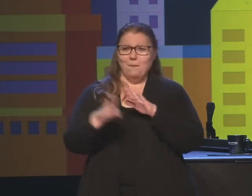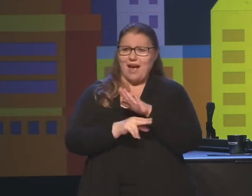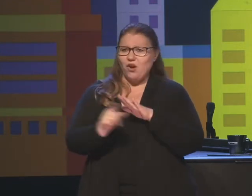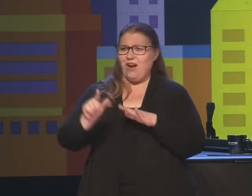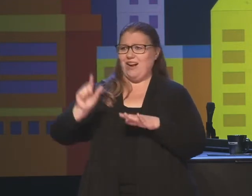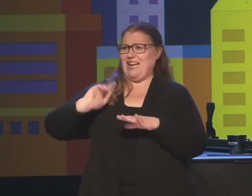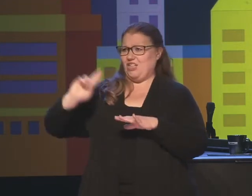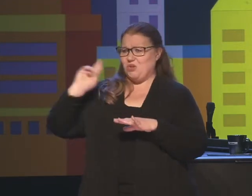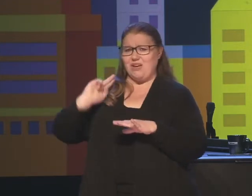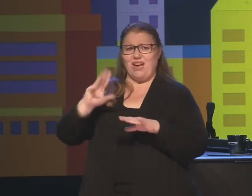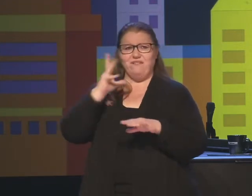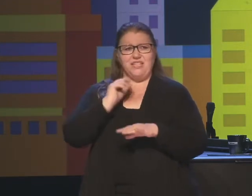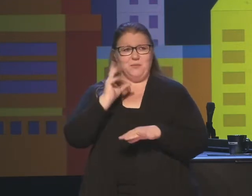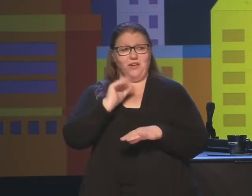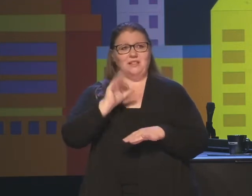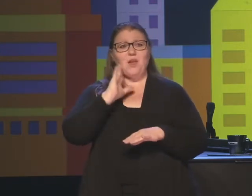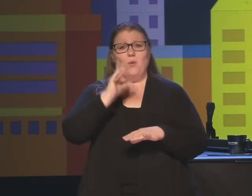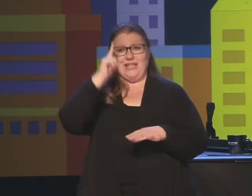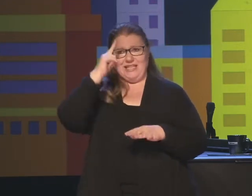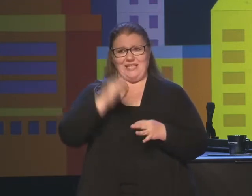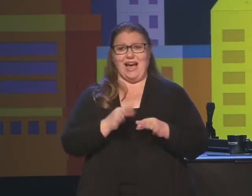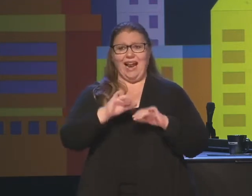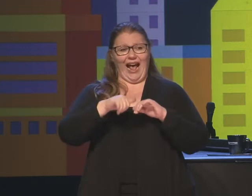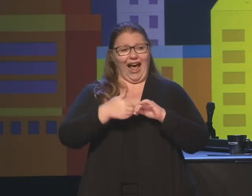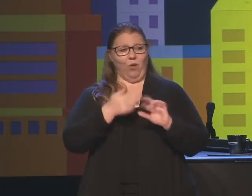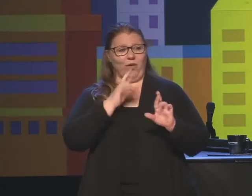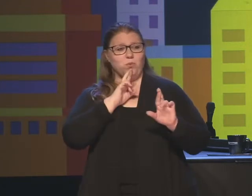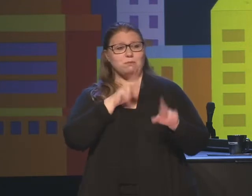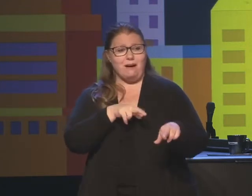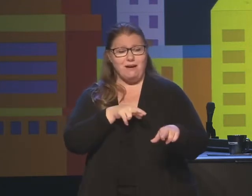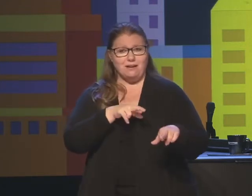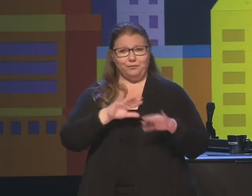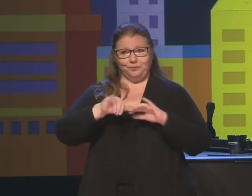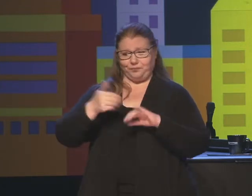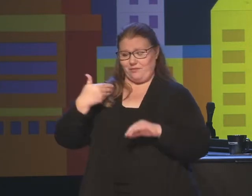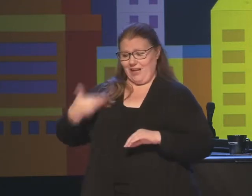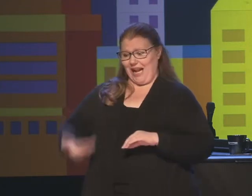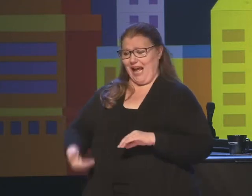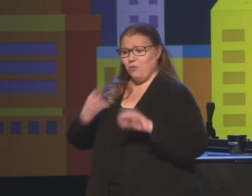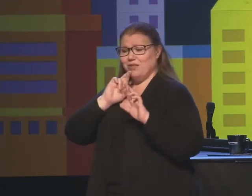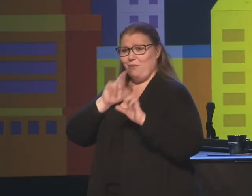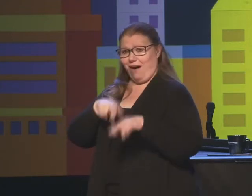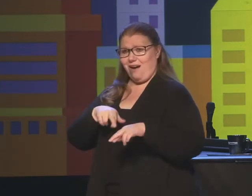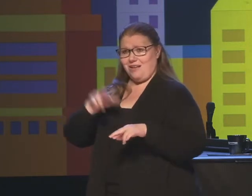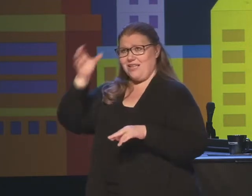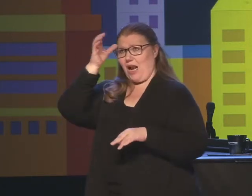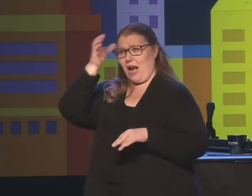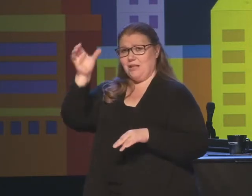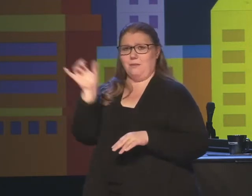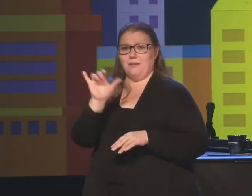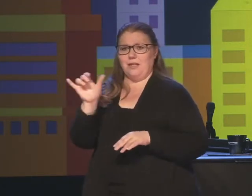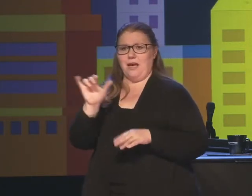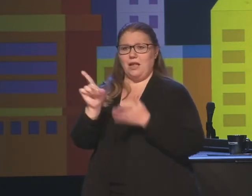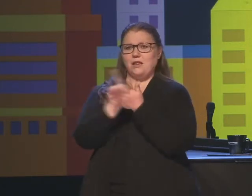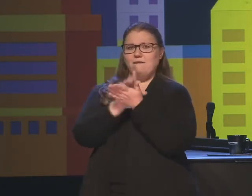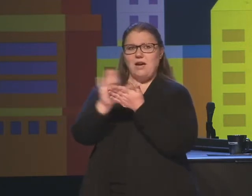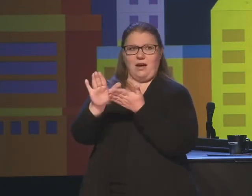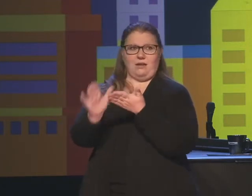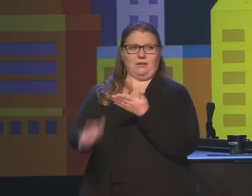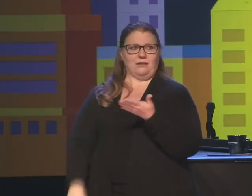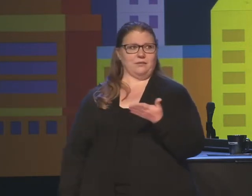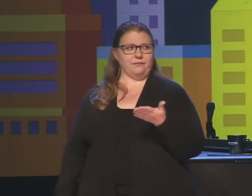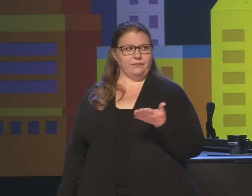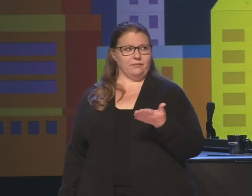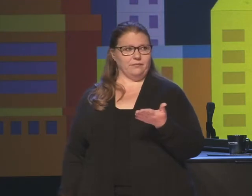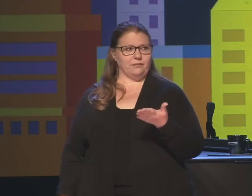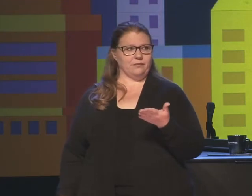of experiences that will determine how they respond, how I respond to concepts like the divine,